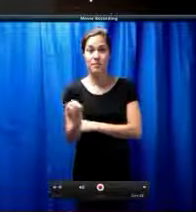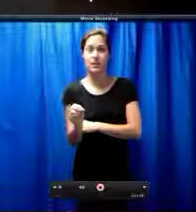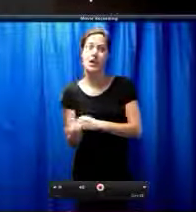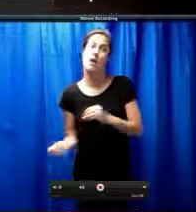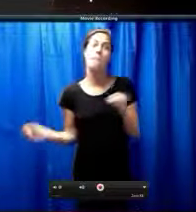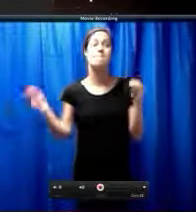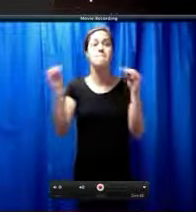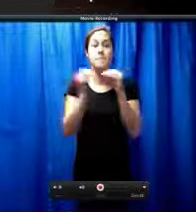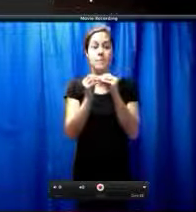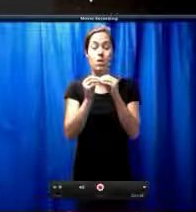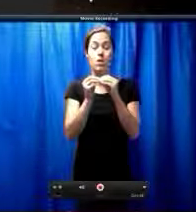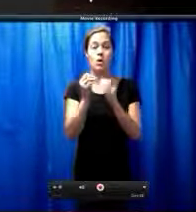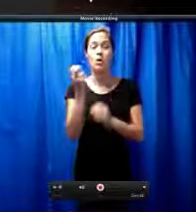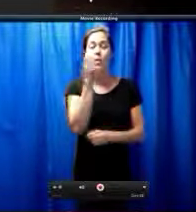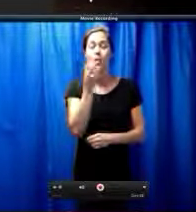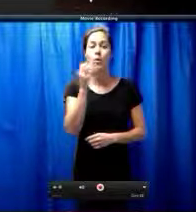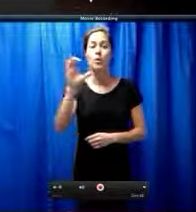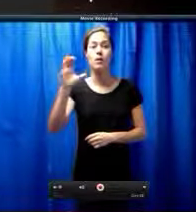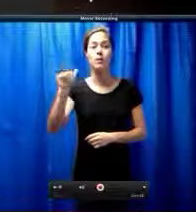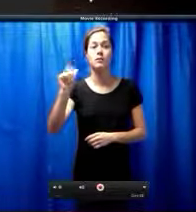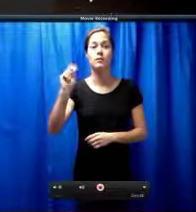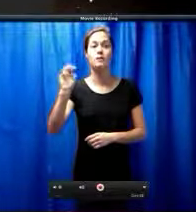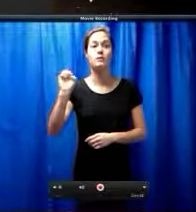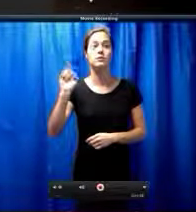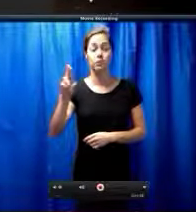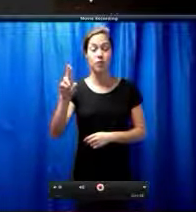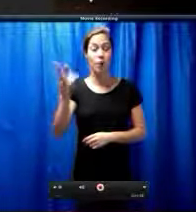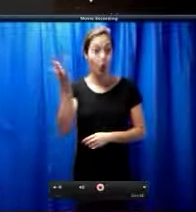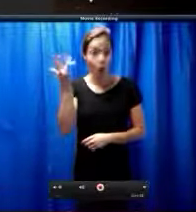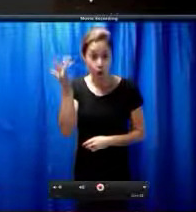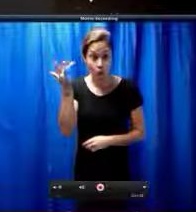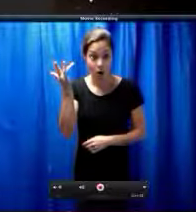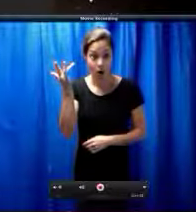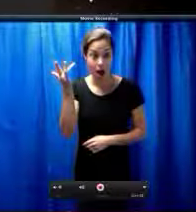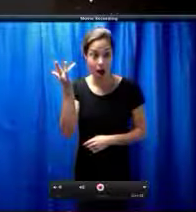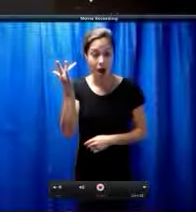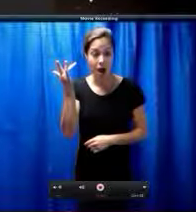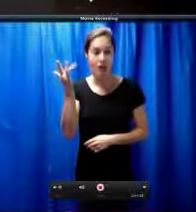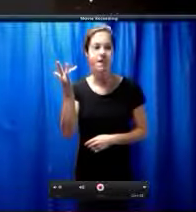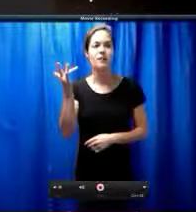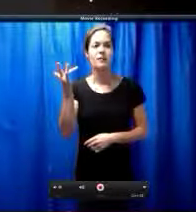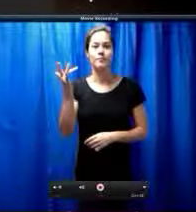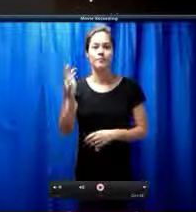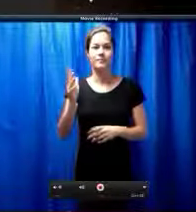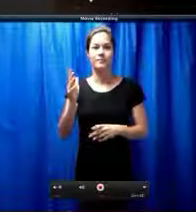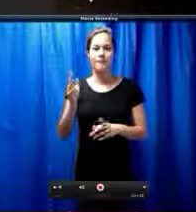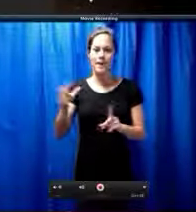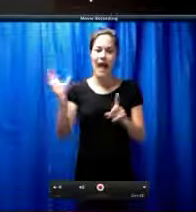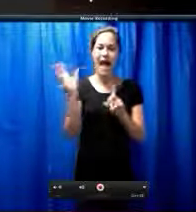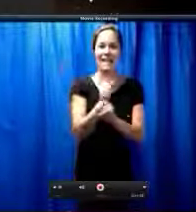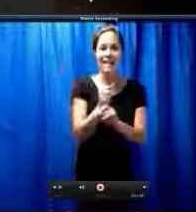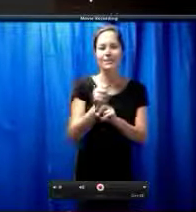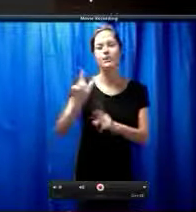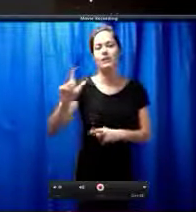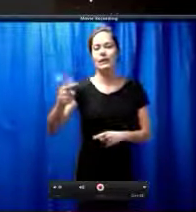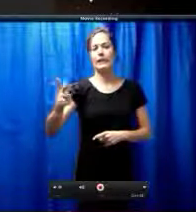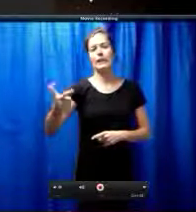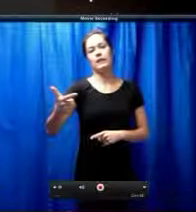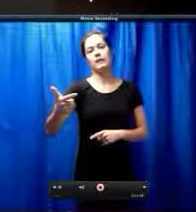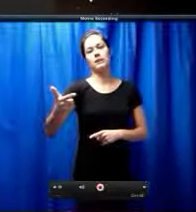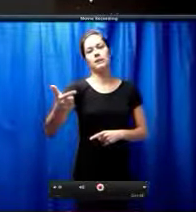said, the high mortality rate is because it's being discovered late. So this is really important, something that you guys, I want you to